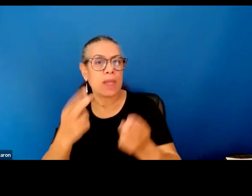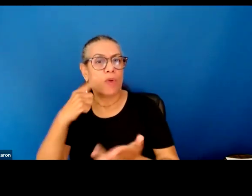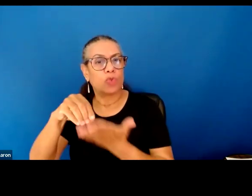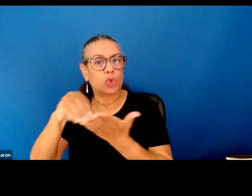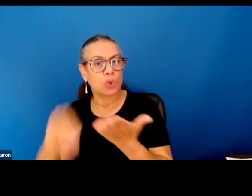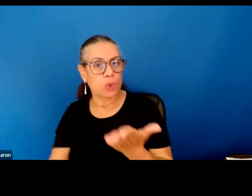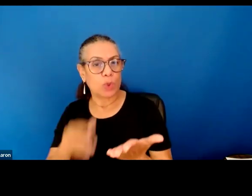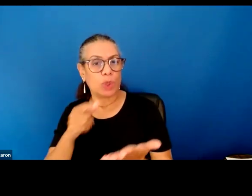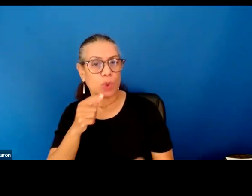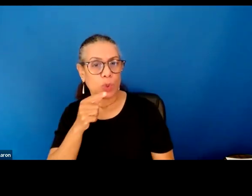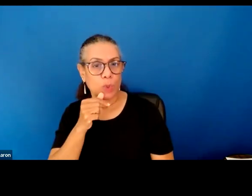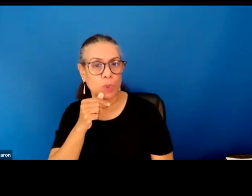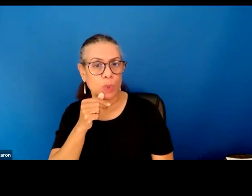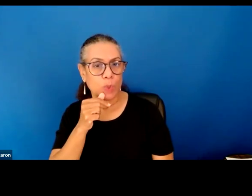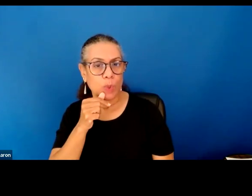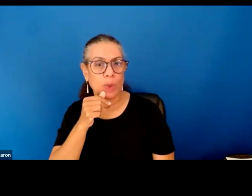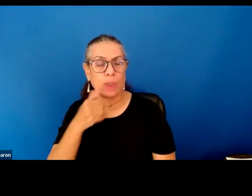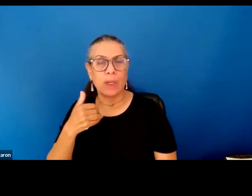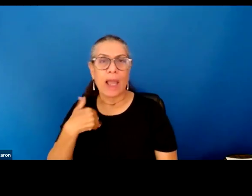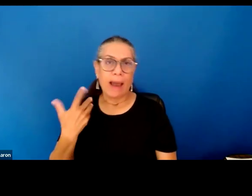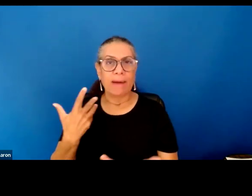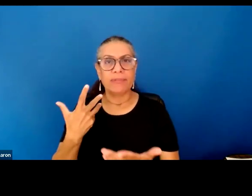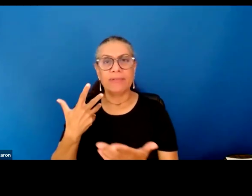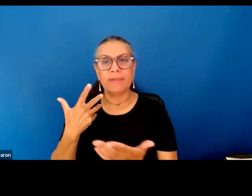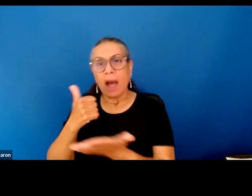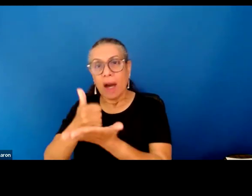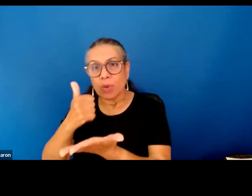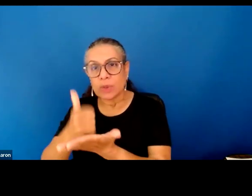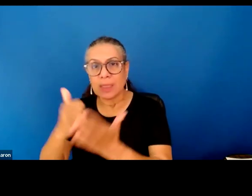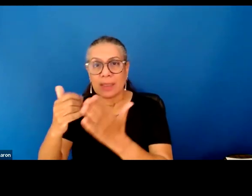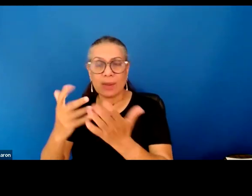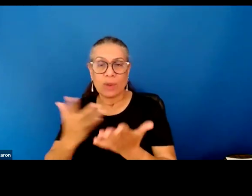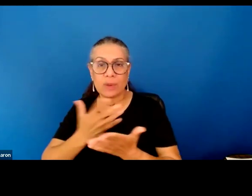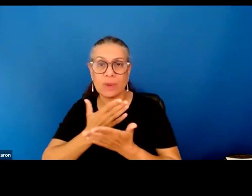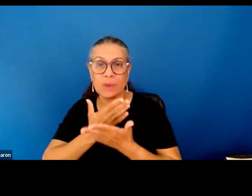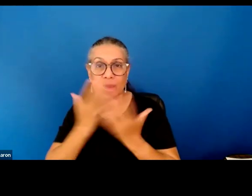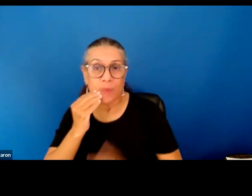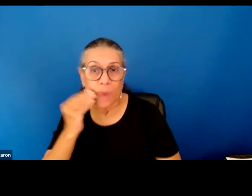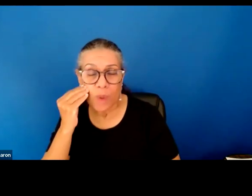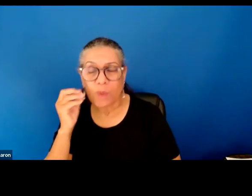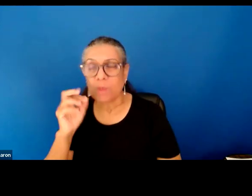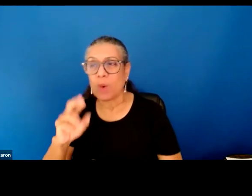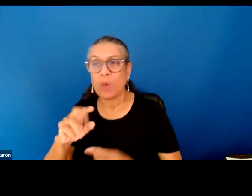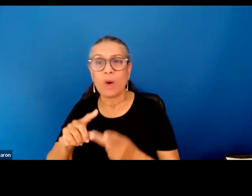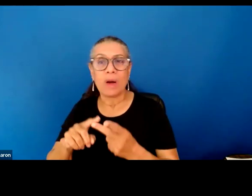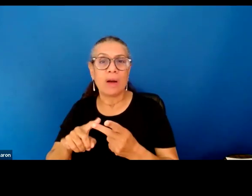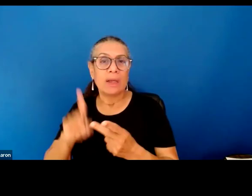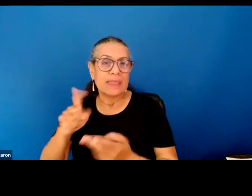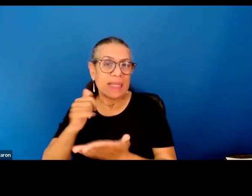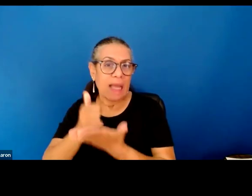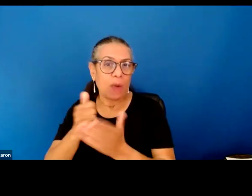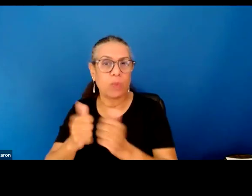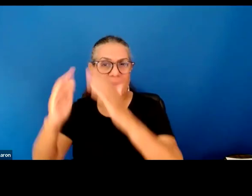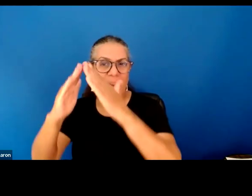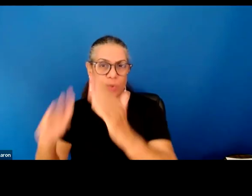who are housing insecure or receive PHA housing. So we looked at,